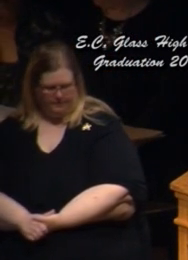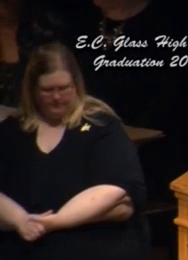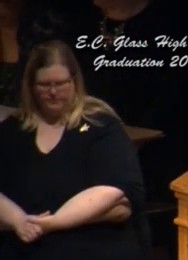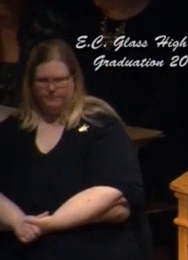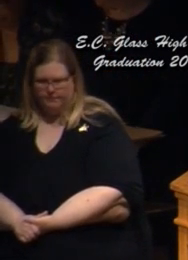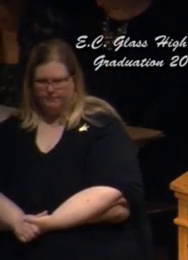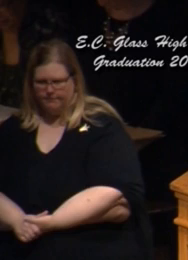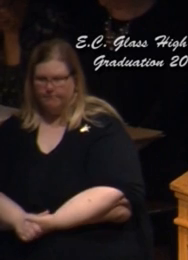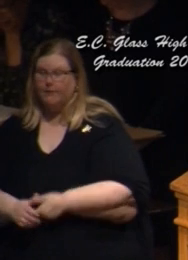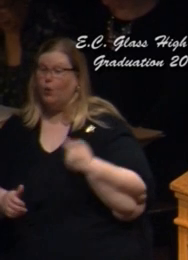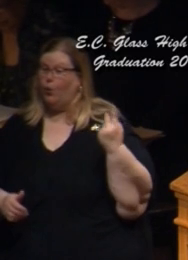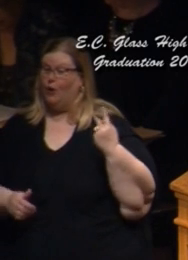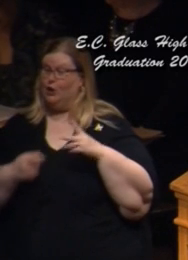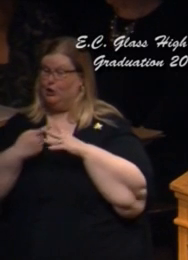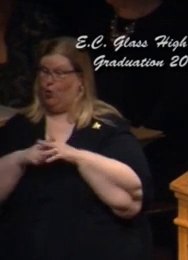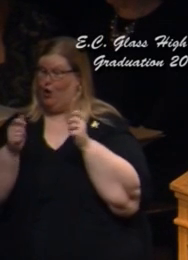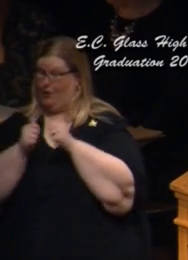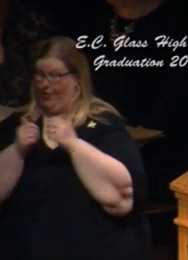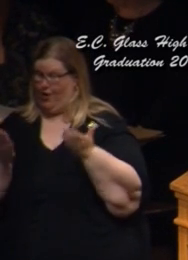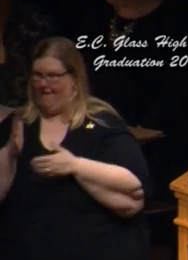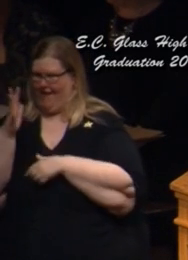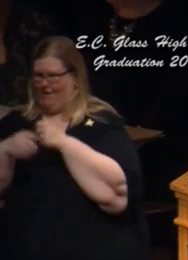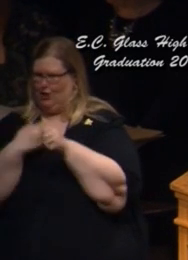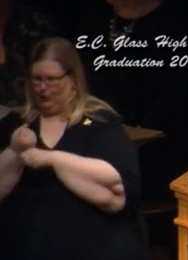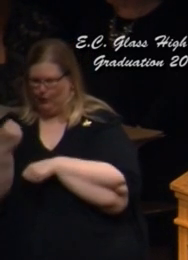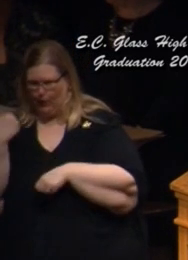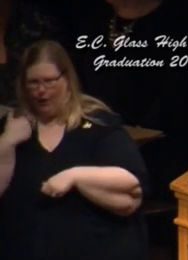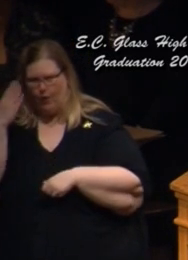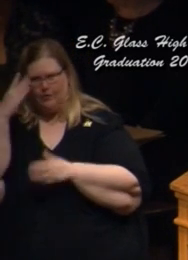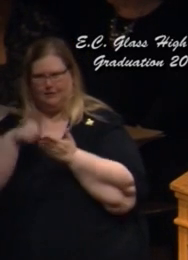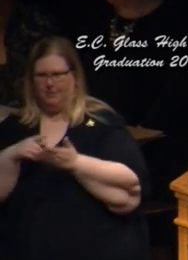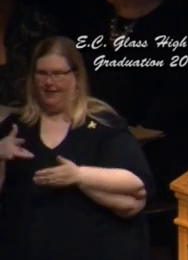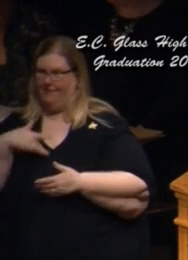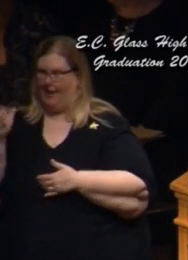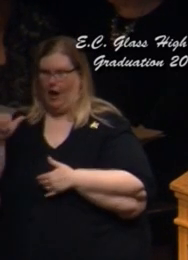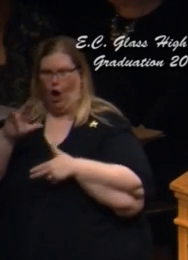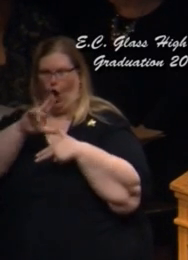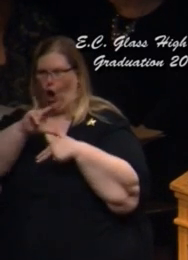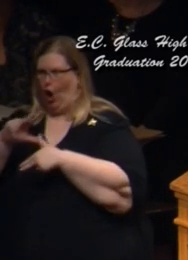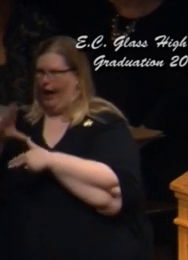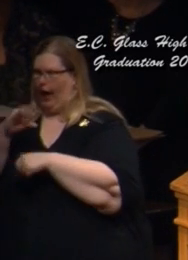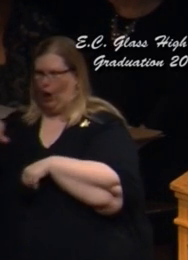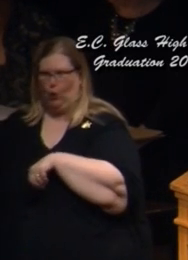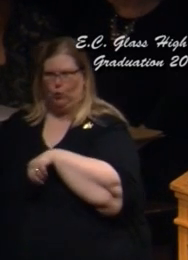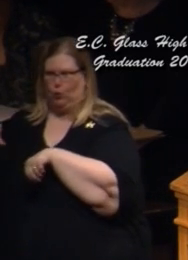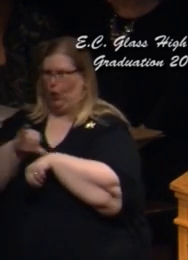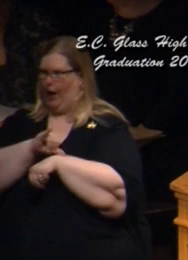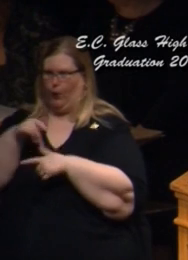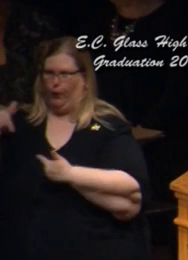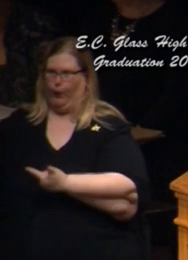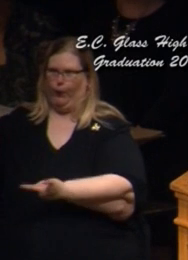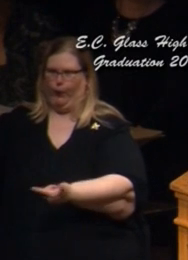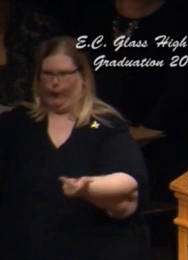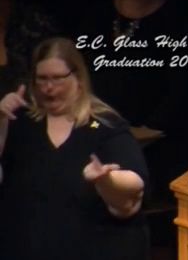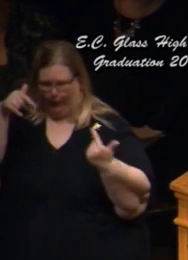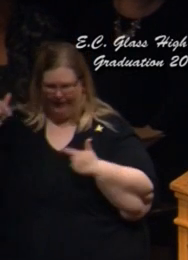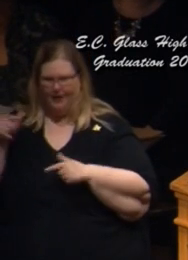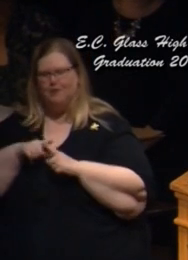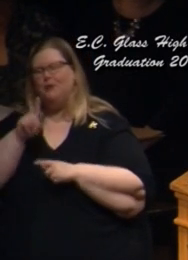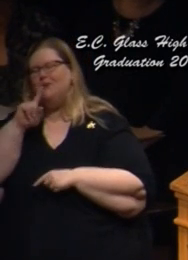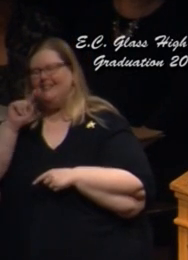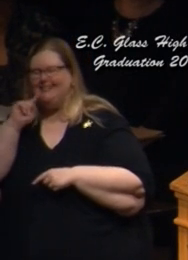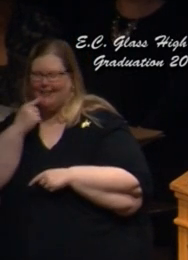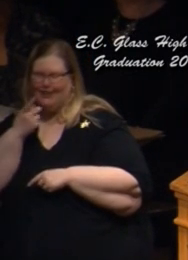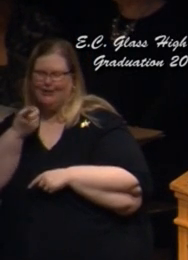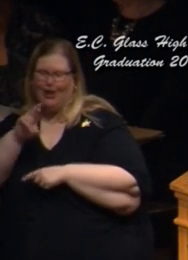He and I started together 5 years ago, and I know sometimes we felt like a hurricane and a tornado together, but in all